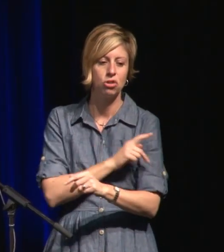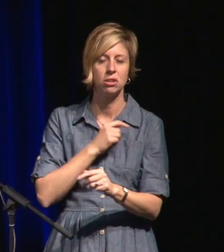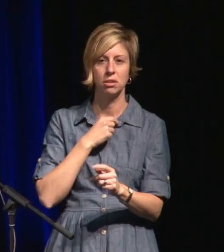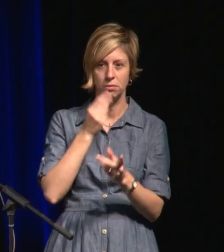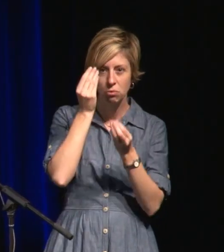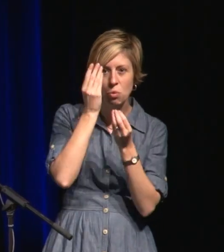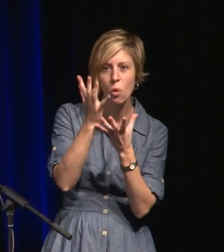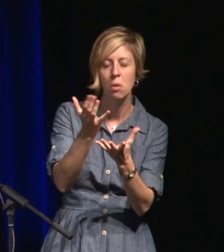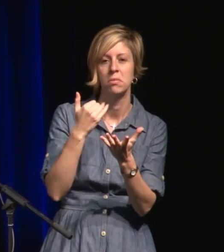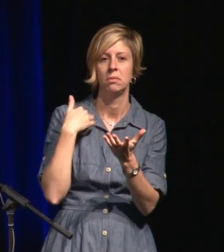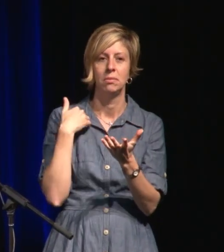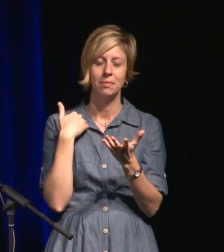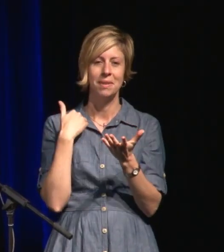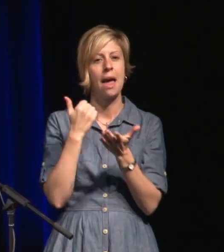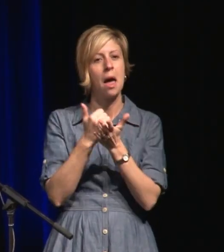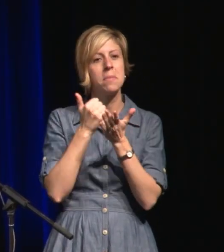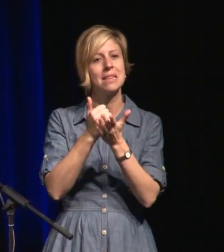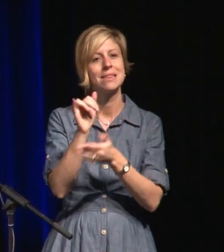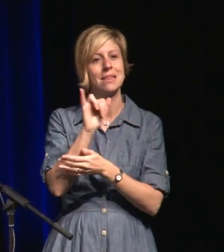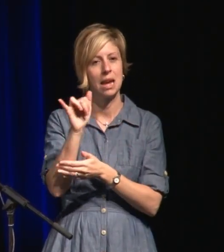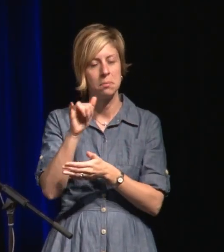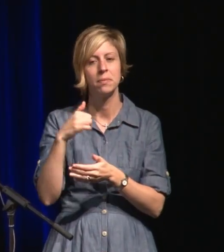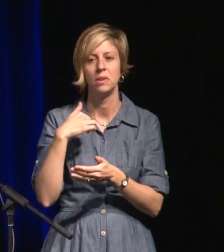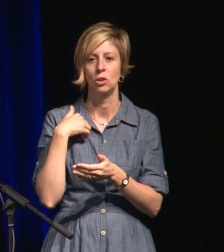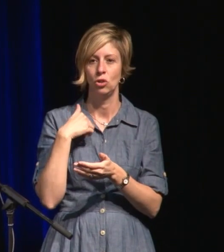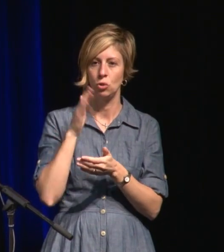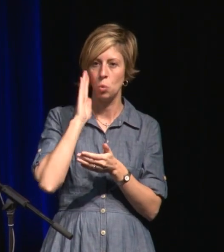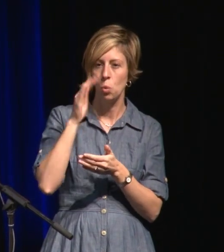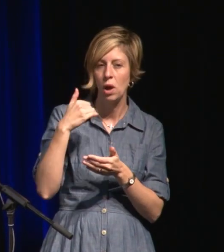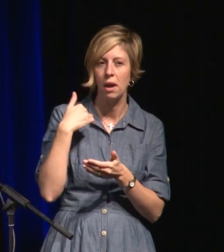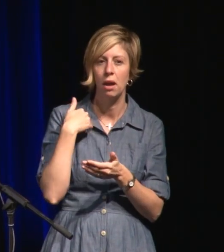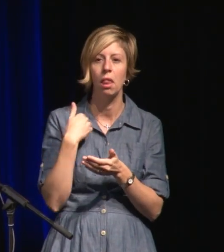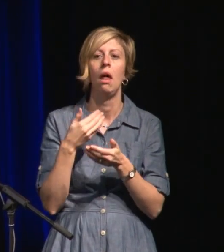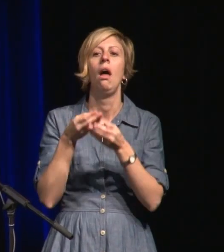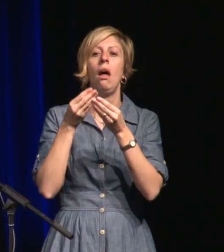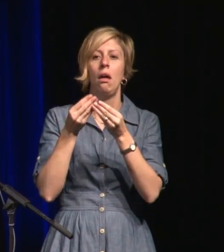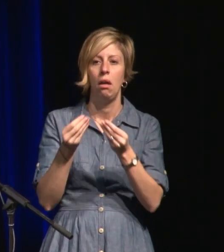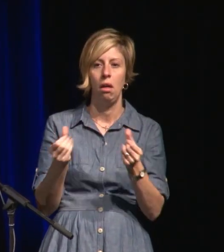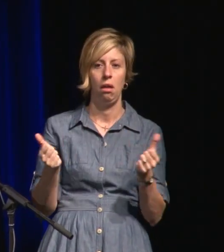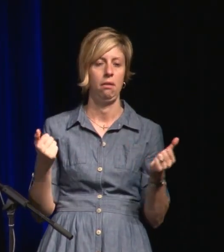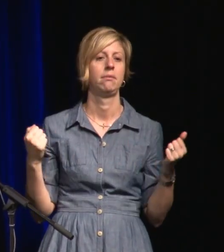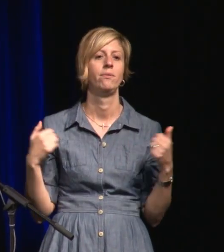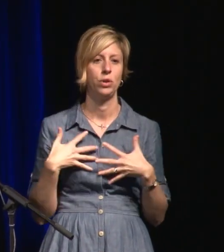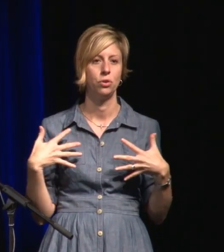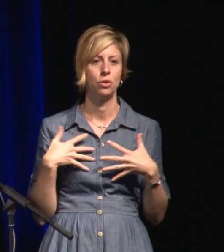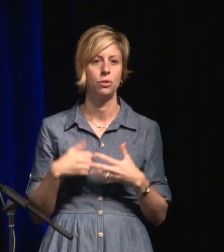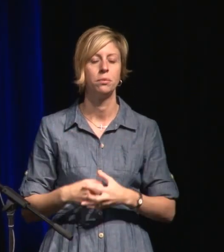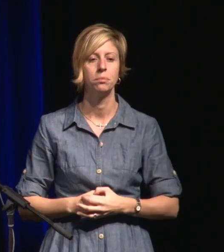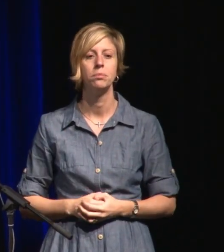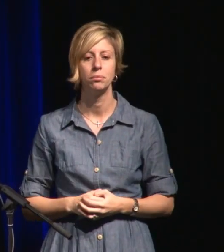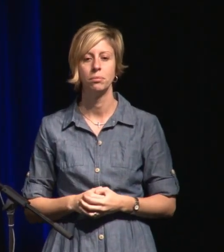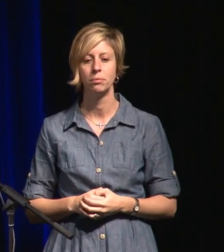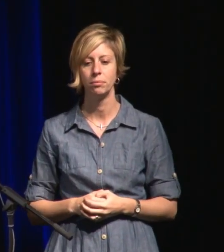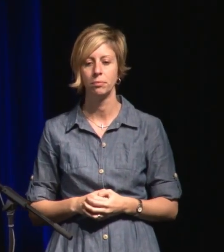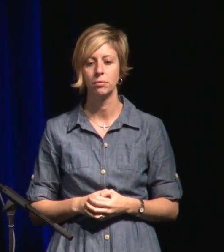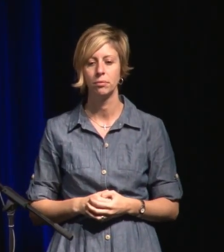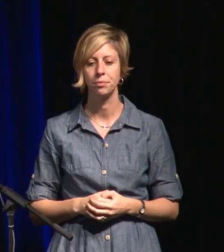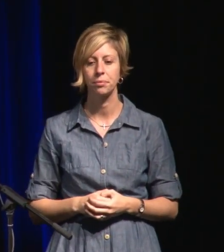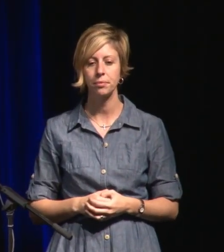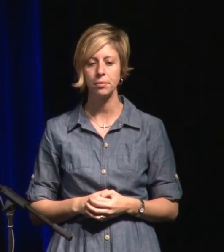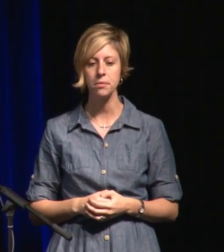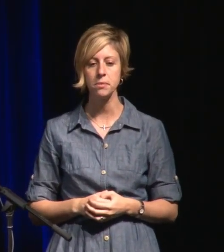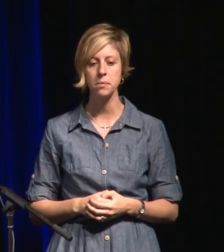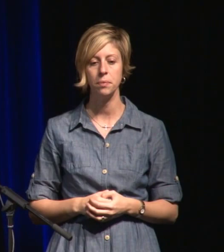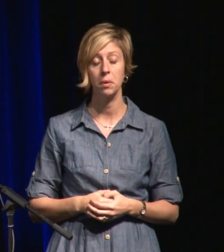give patients the comfort and courage that she knows will help to keep that fear at bay. If you ask